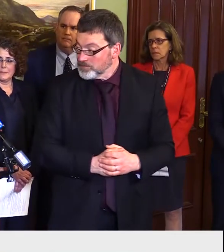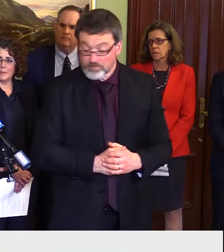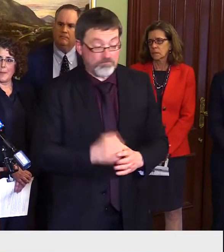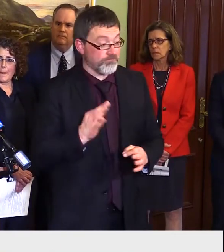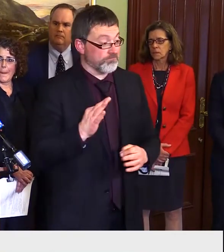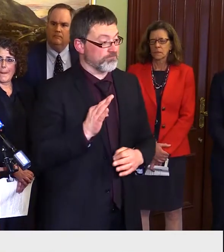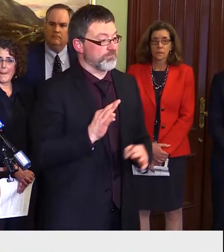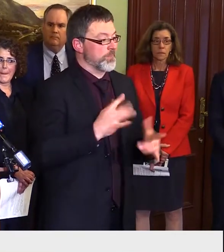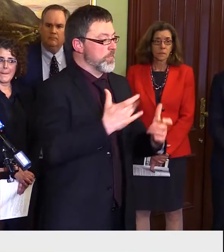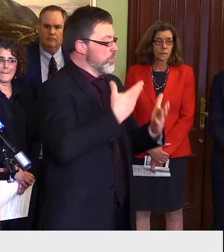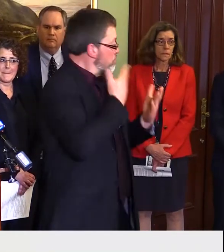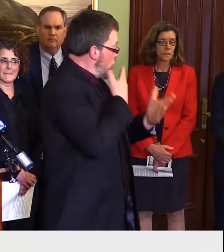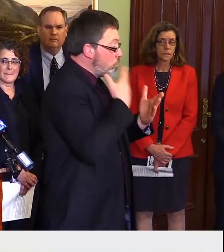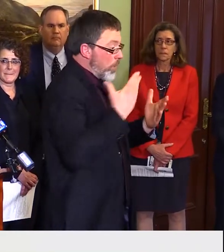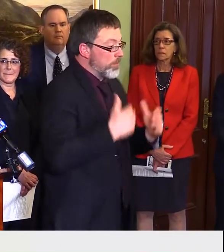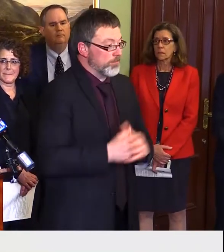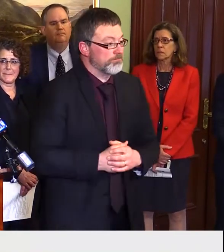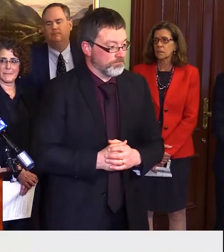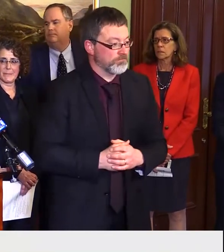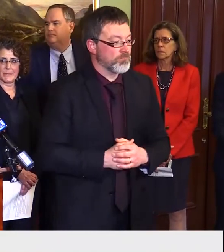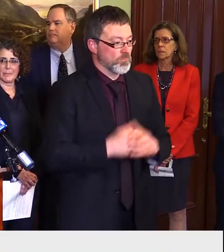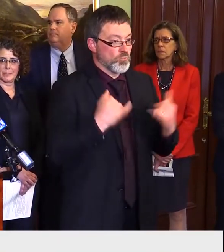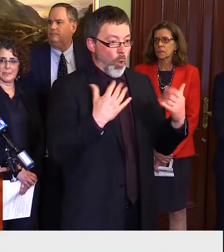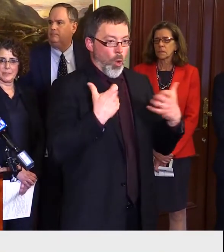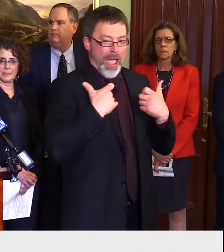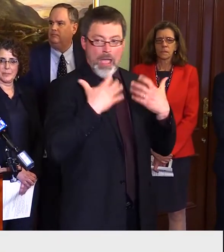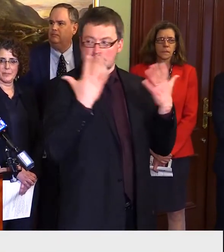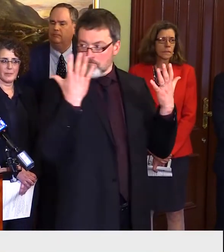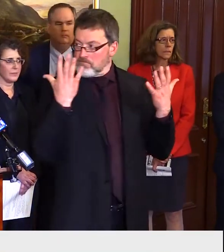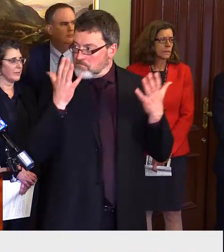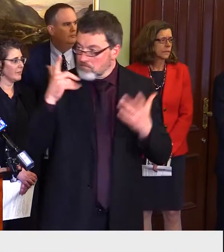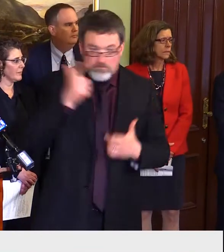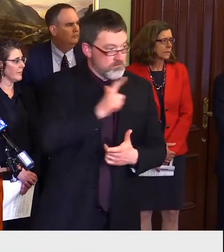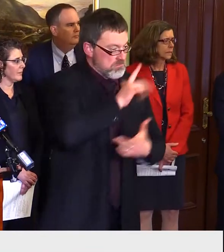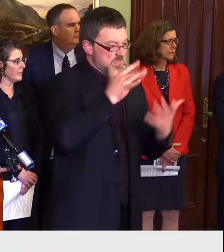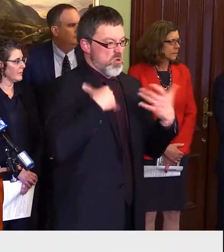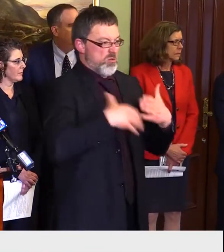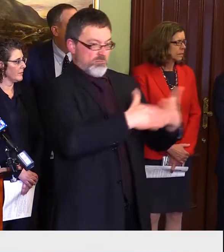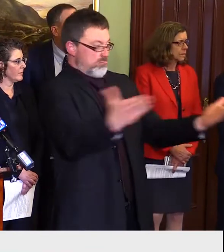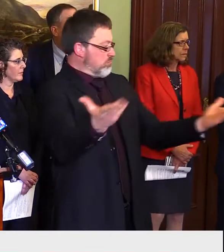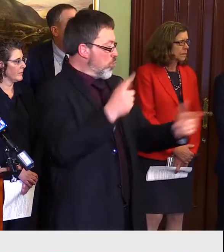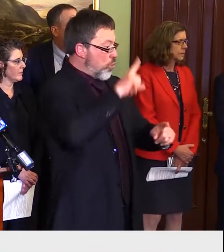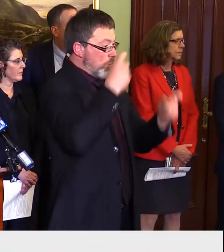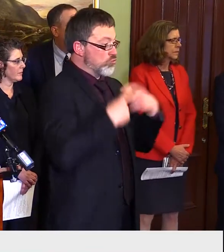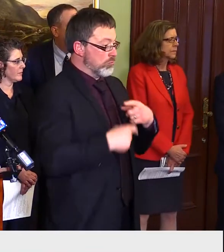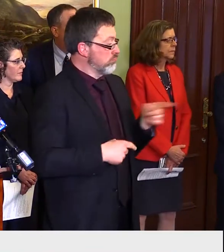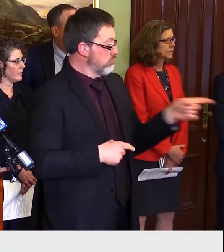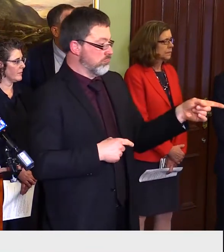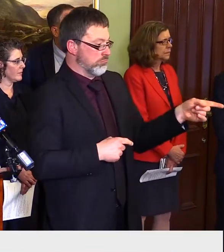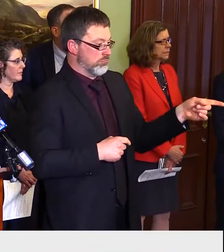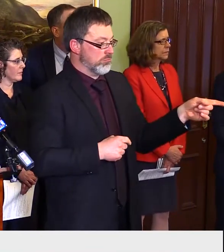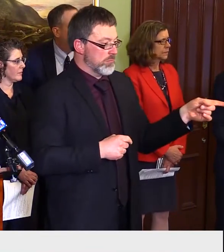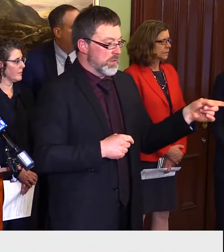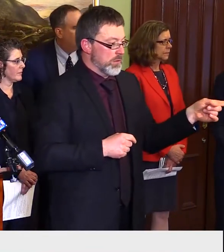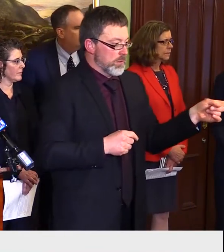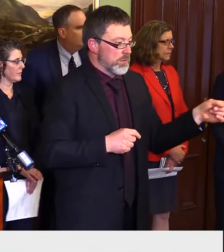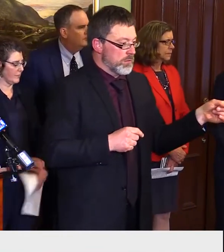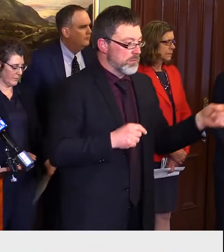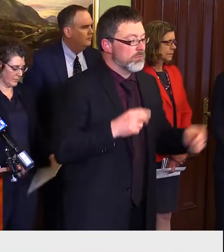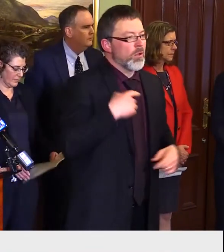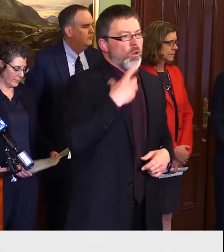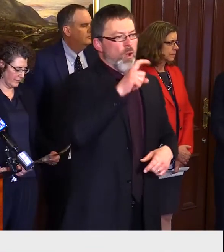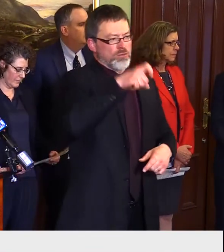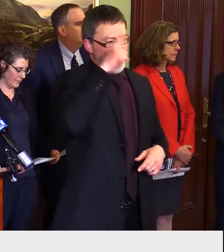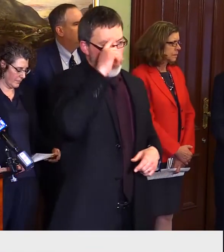At this point, we'd be happy to try and answer any questions you might have. Dr. Levine, you mentioned mentioned something about a second positive